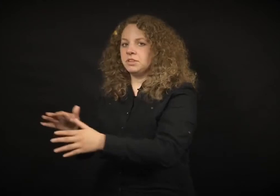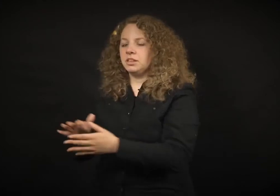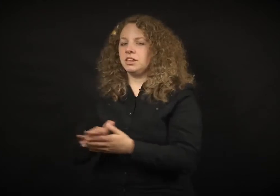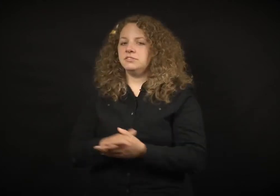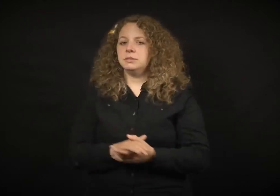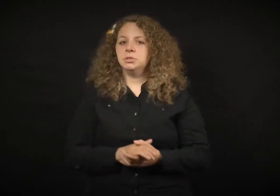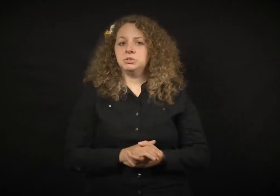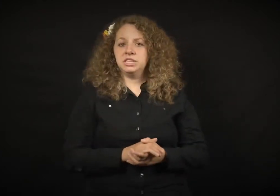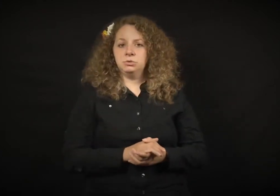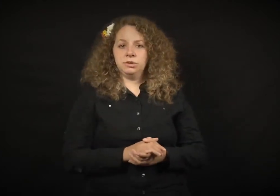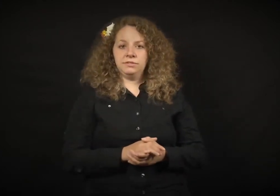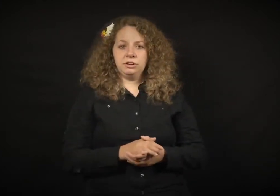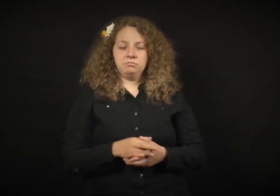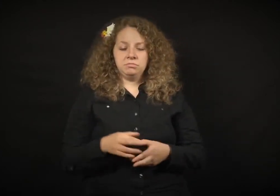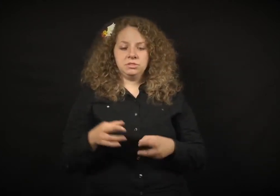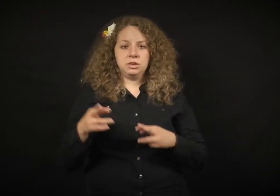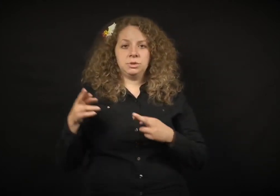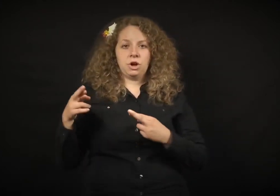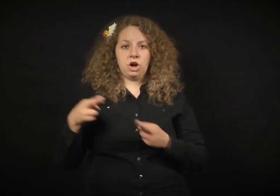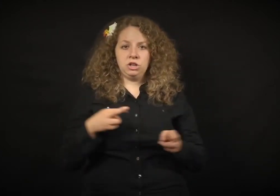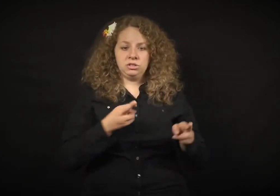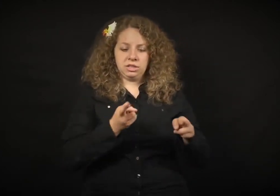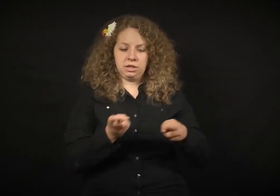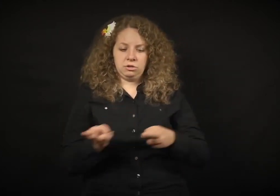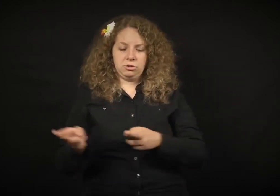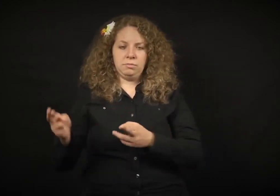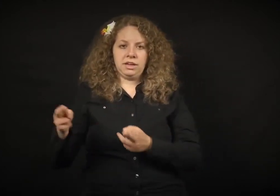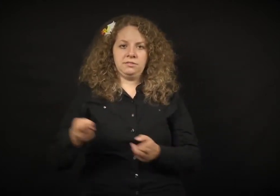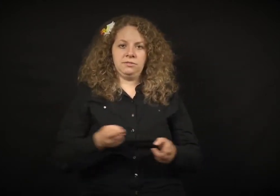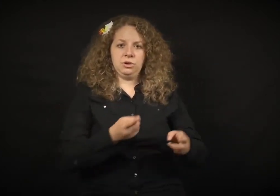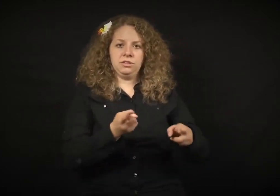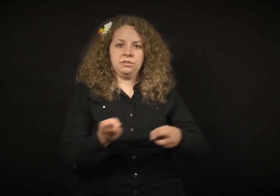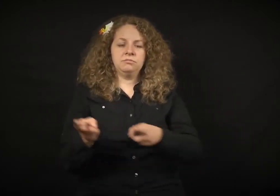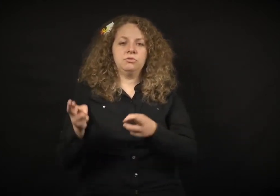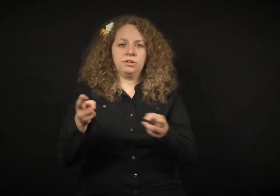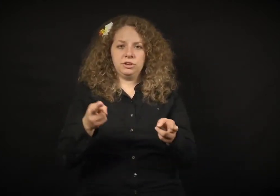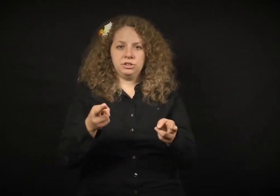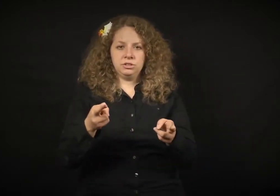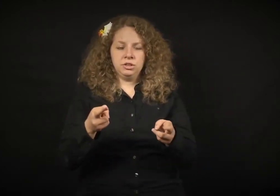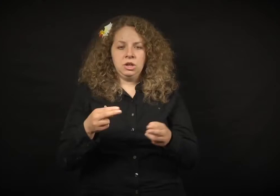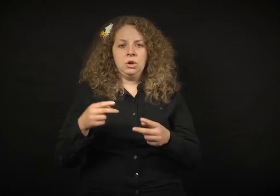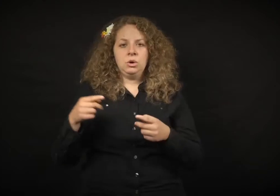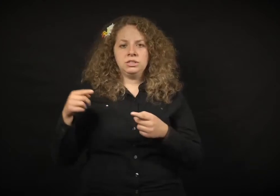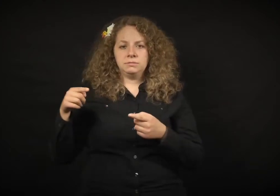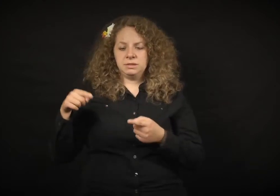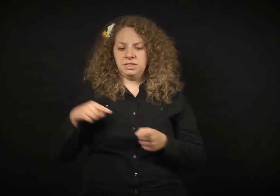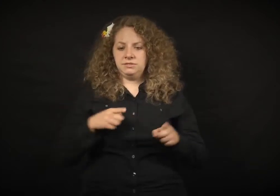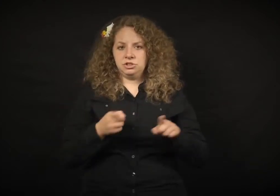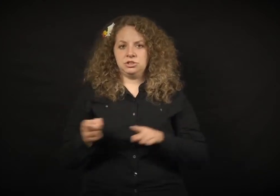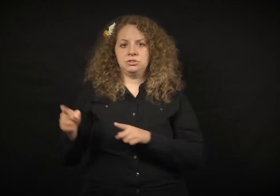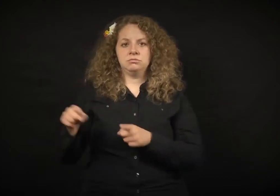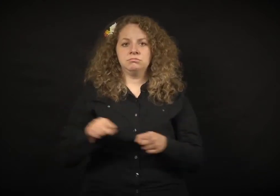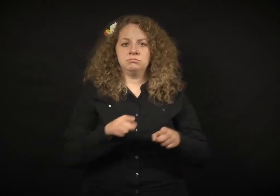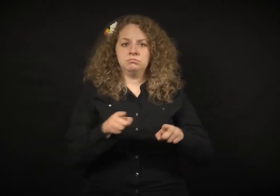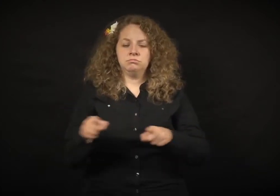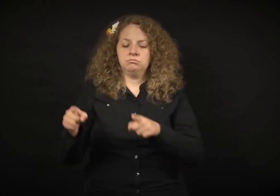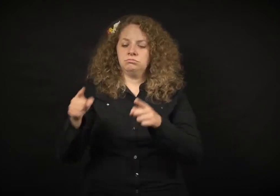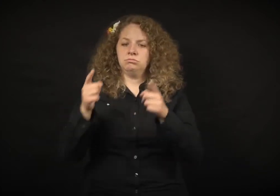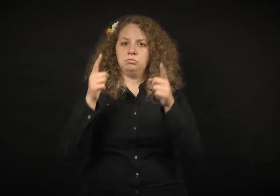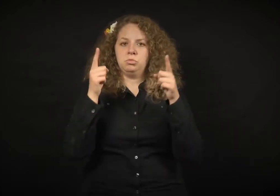A lot of times you'll see river done with R's, like going back and forth, rivers, or sometimes even just